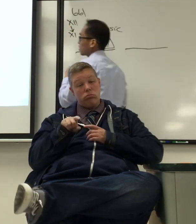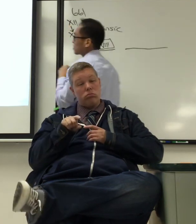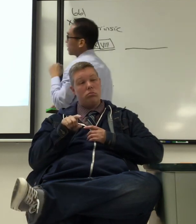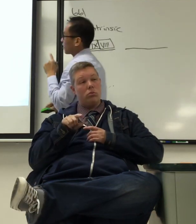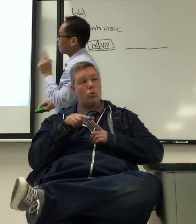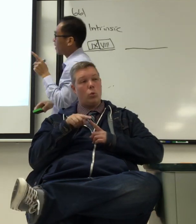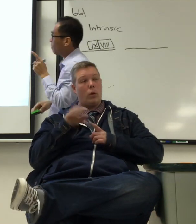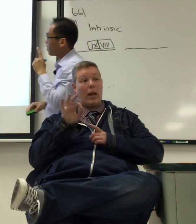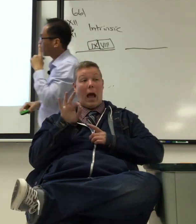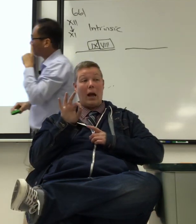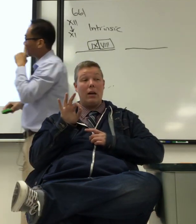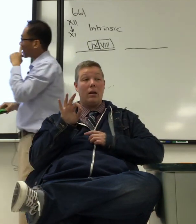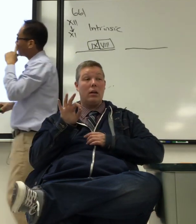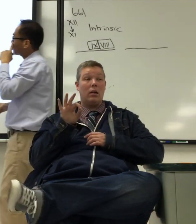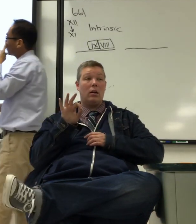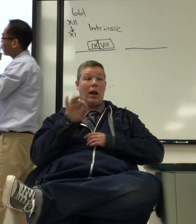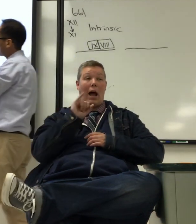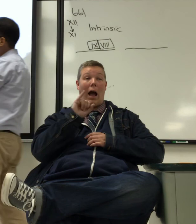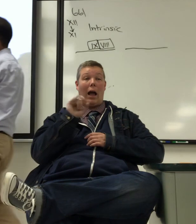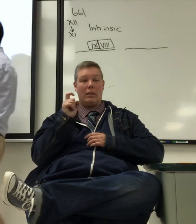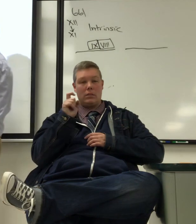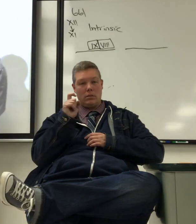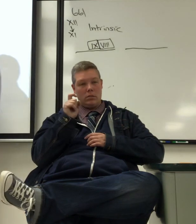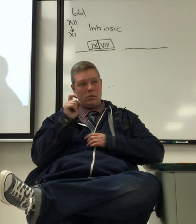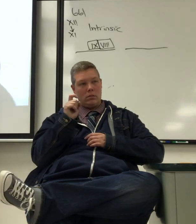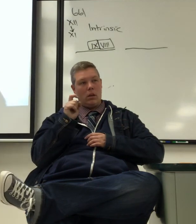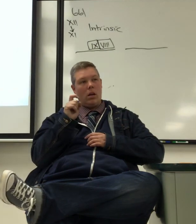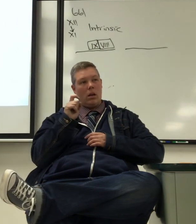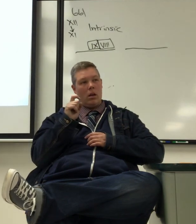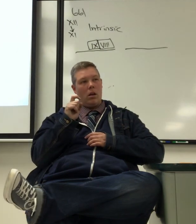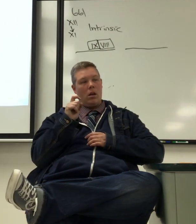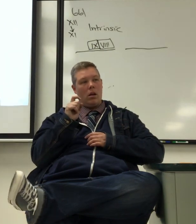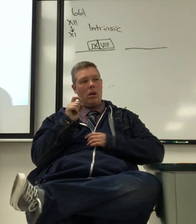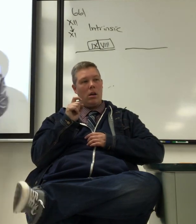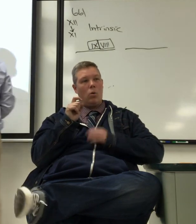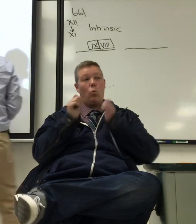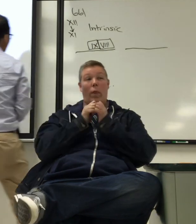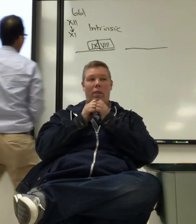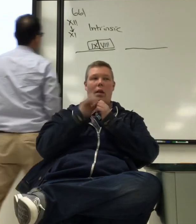And it looks like 11 with calcium was able to activate 9.